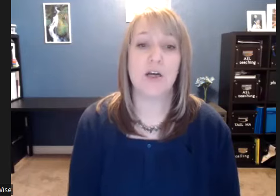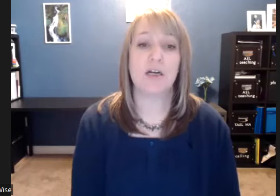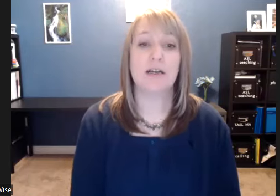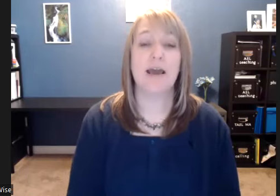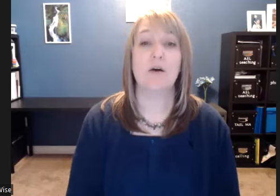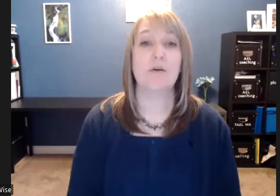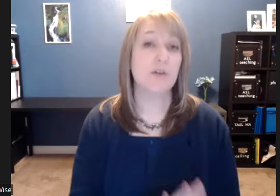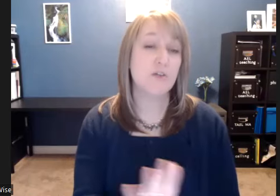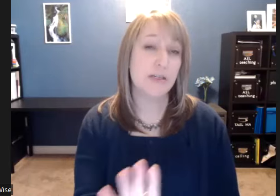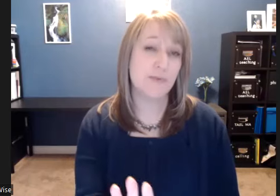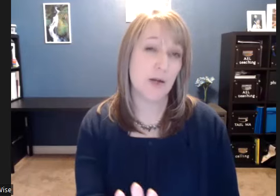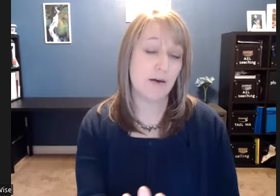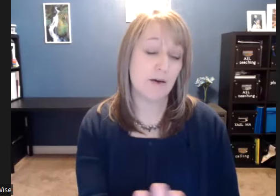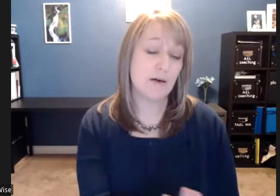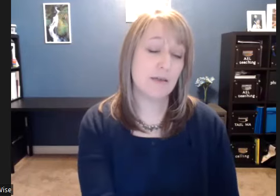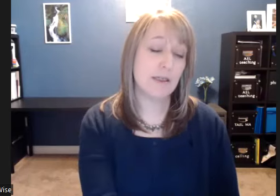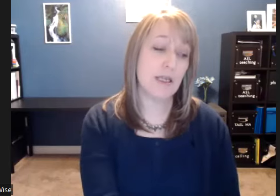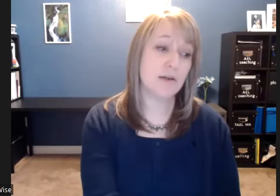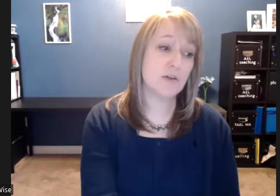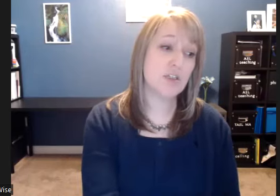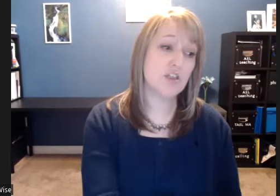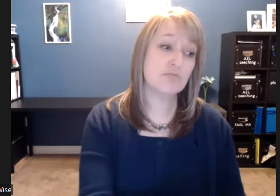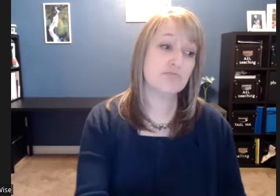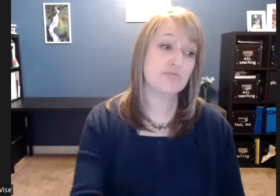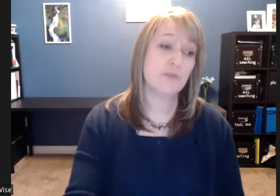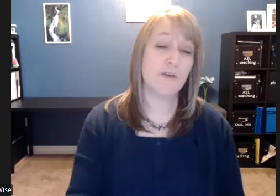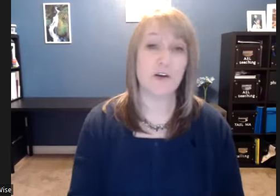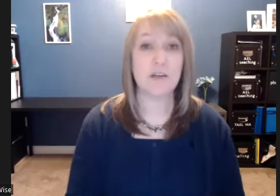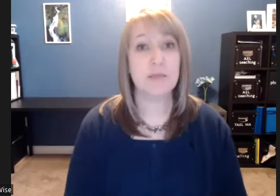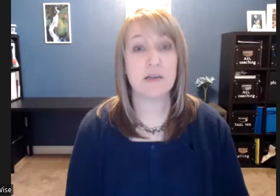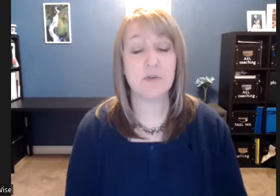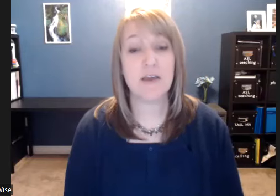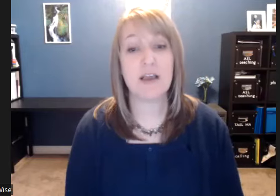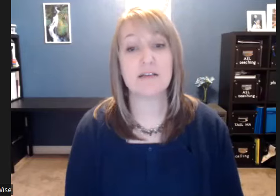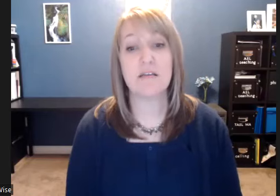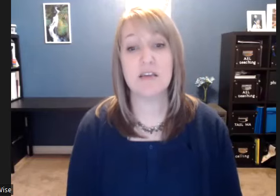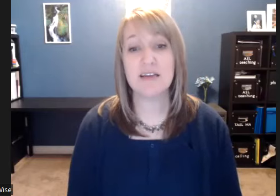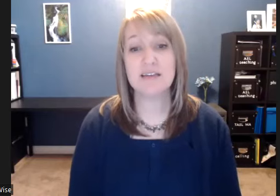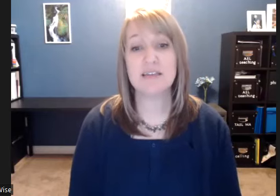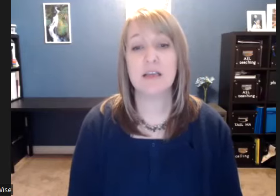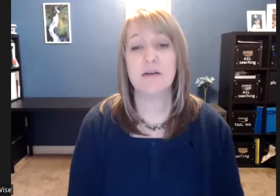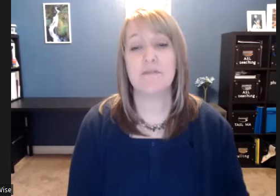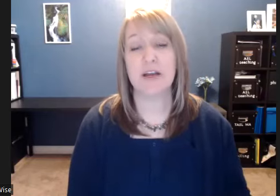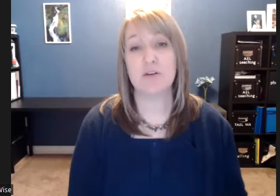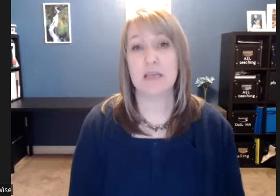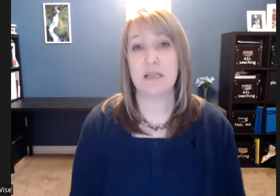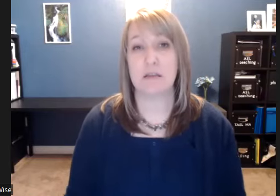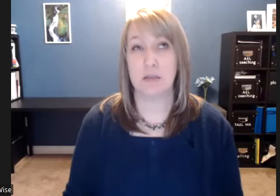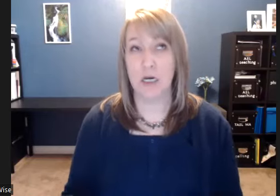Fire. Now, avoid transfer error in English. Fire can mean several things. This fire means the